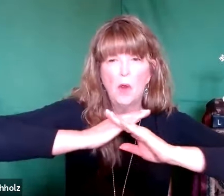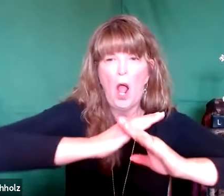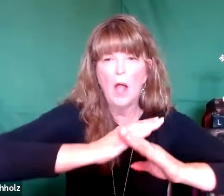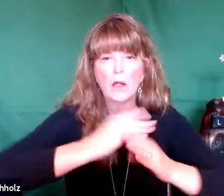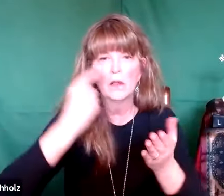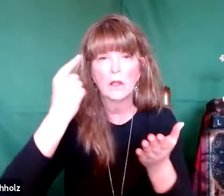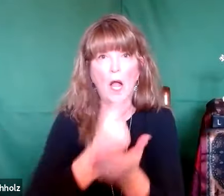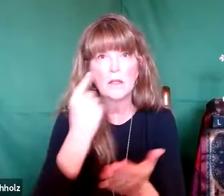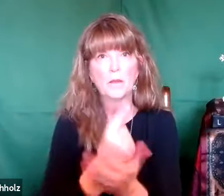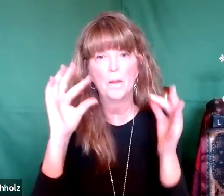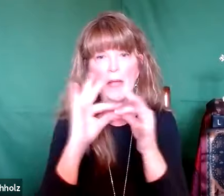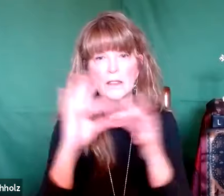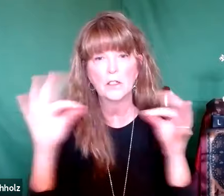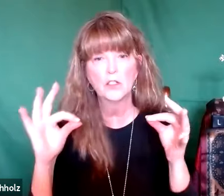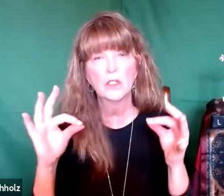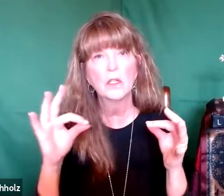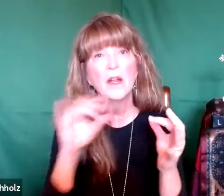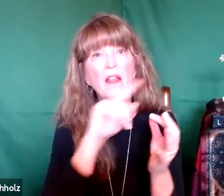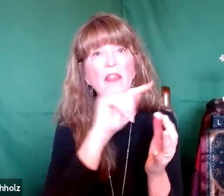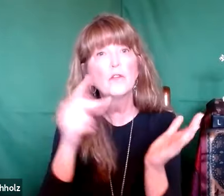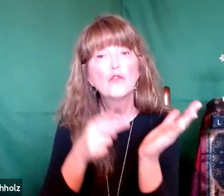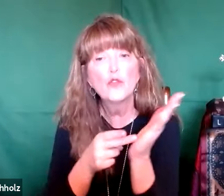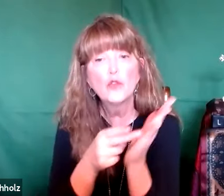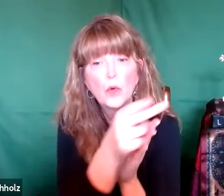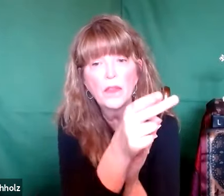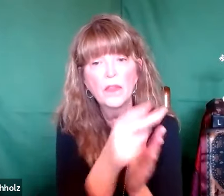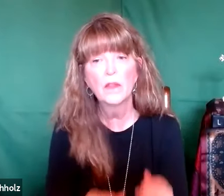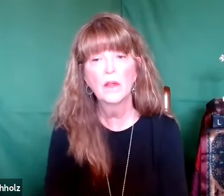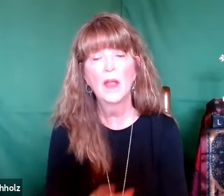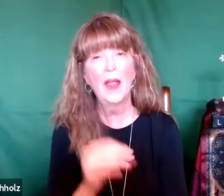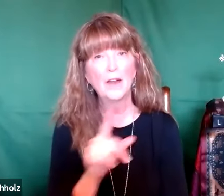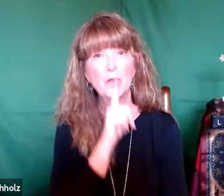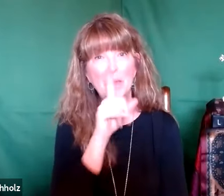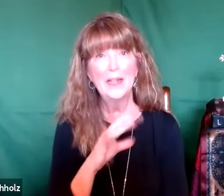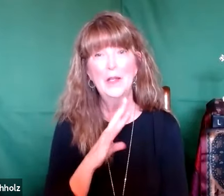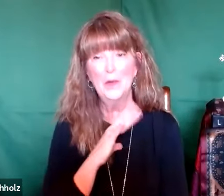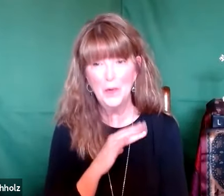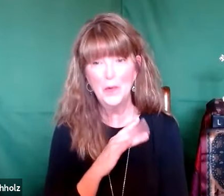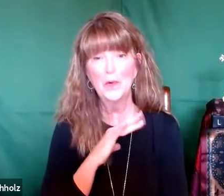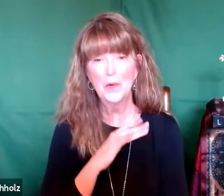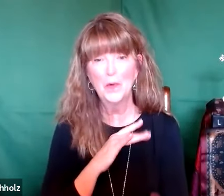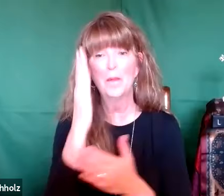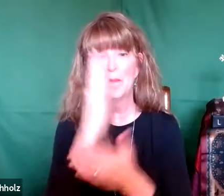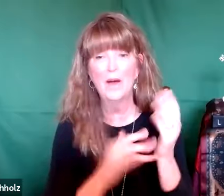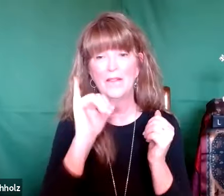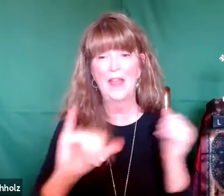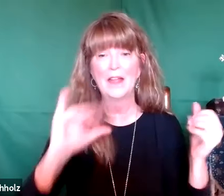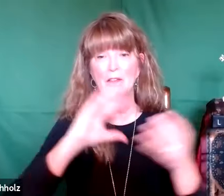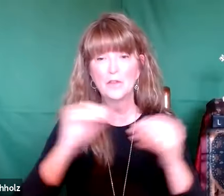curtain that blocked him from receiving the gospel message, from receiving the truth. And the